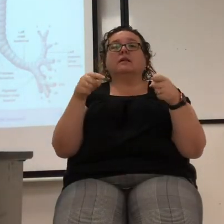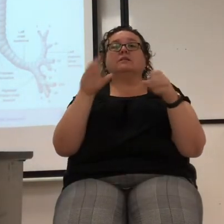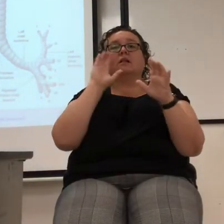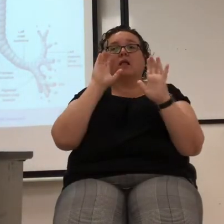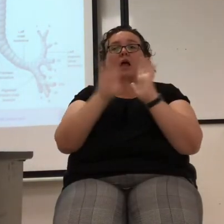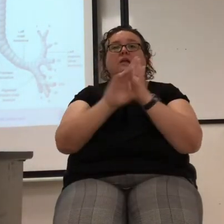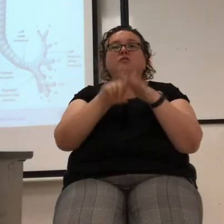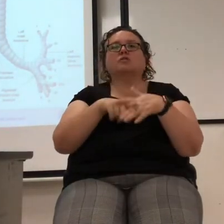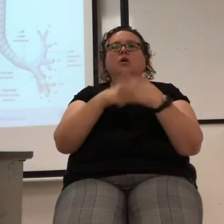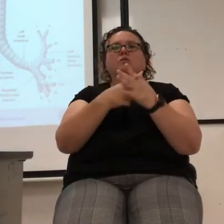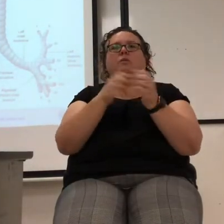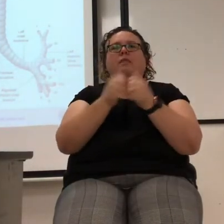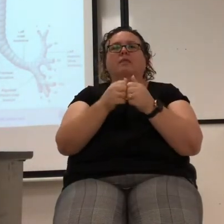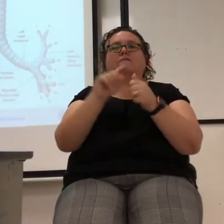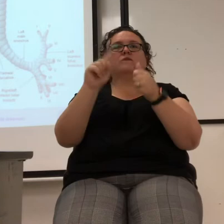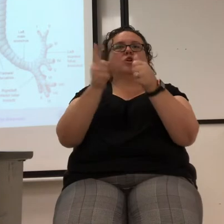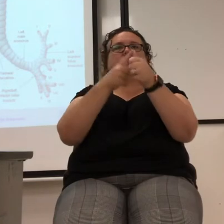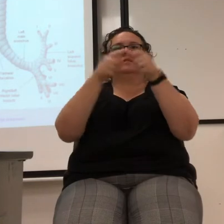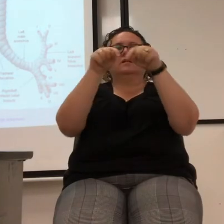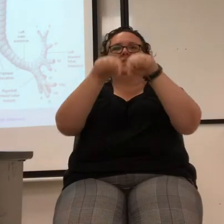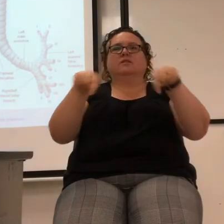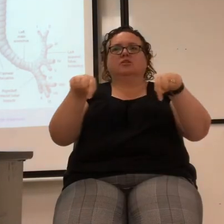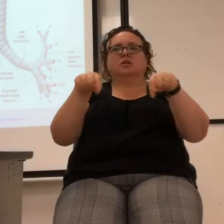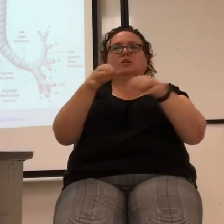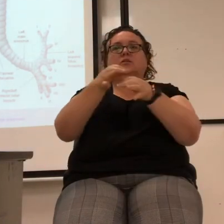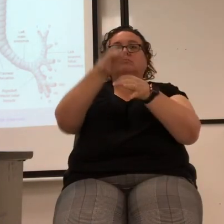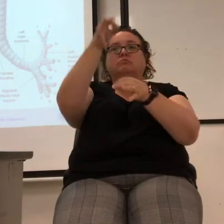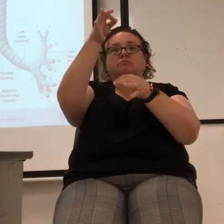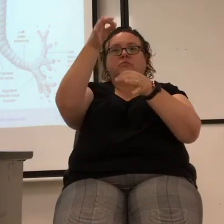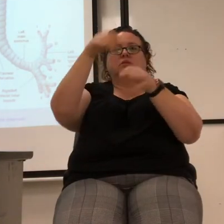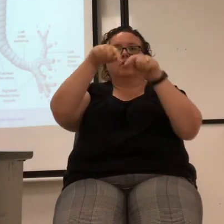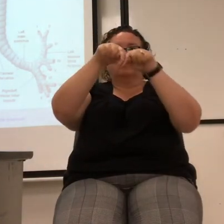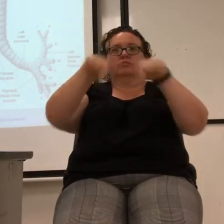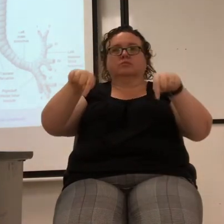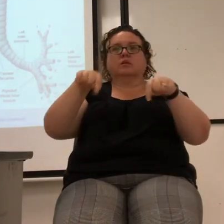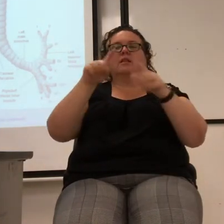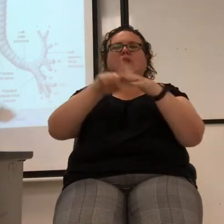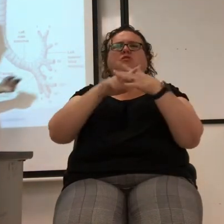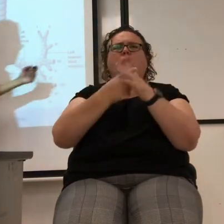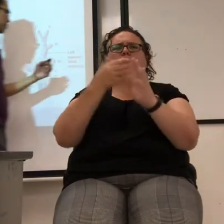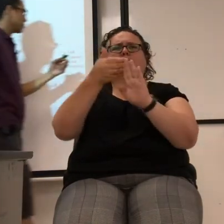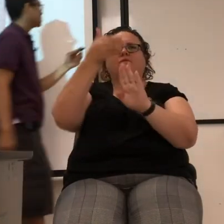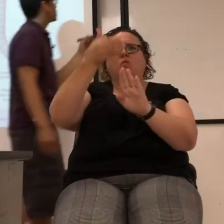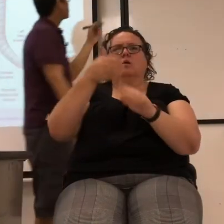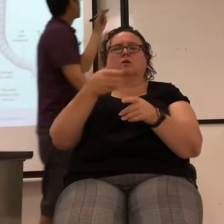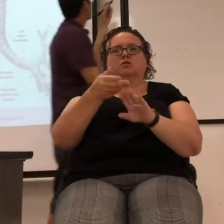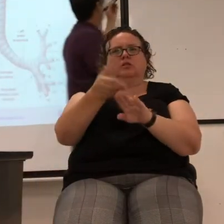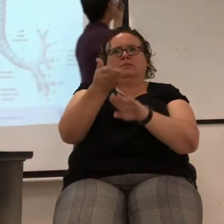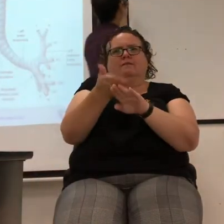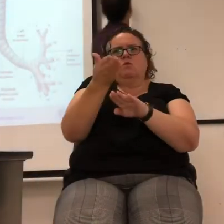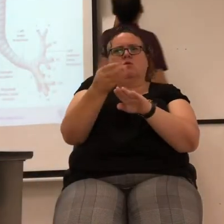the first division. Well, let's start before the first division at zero.